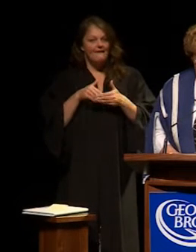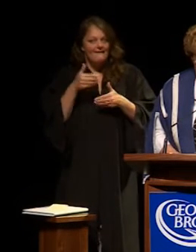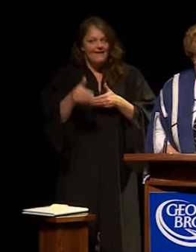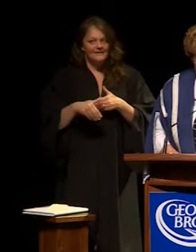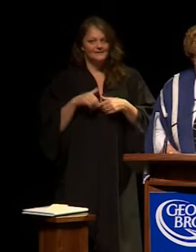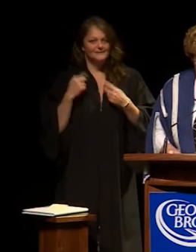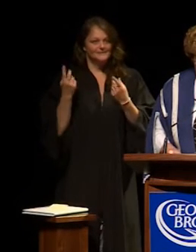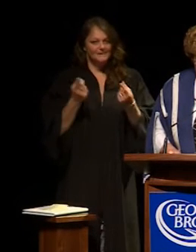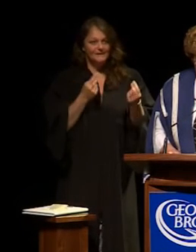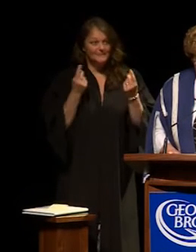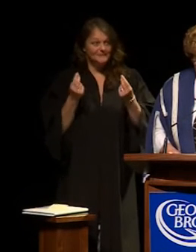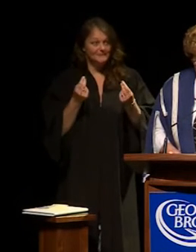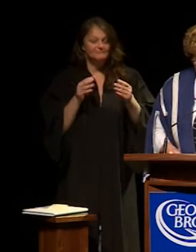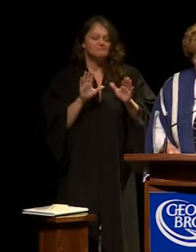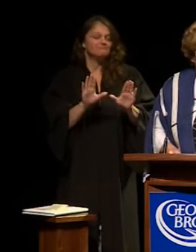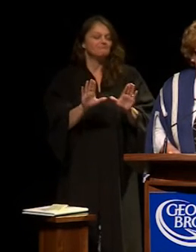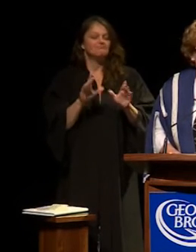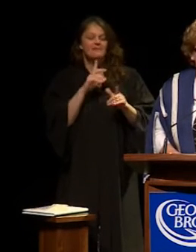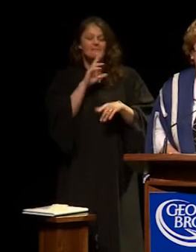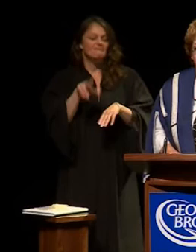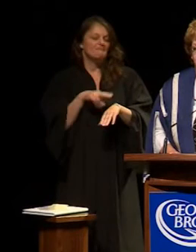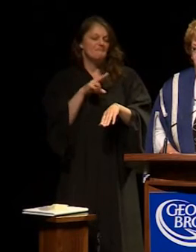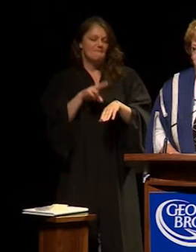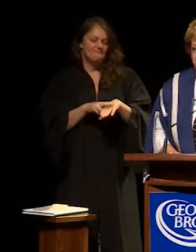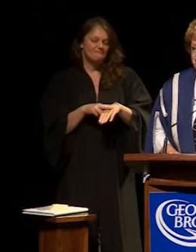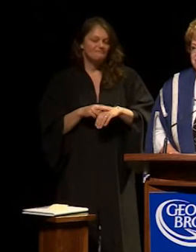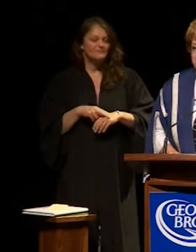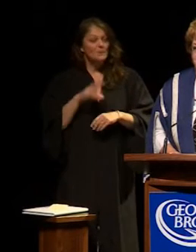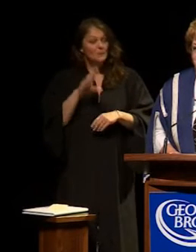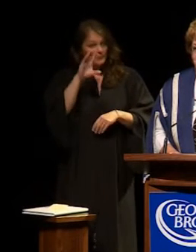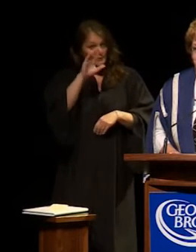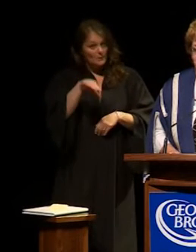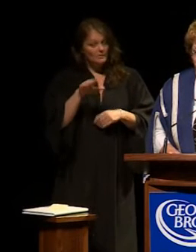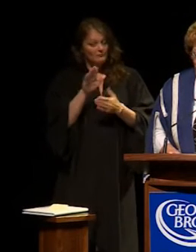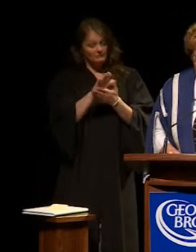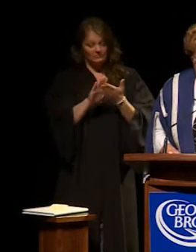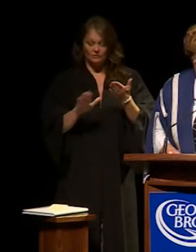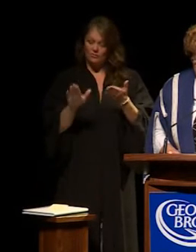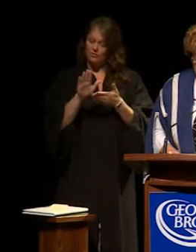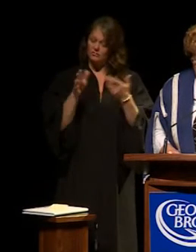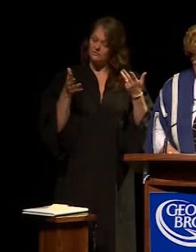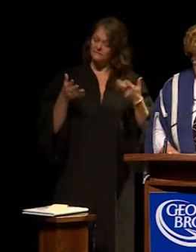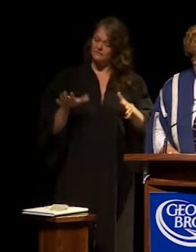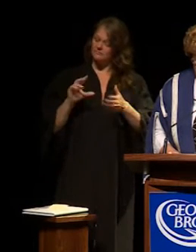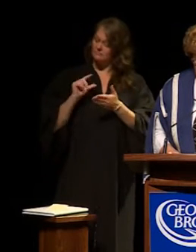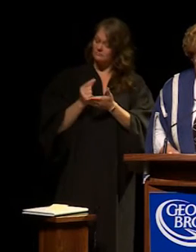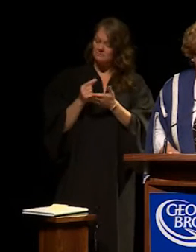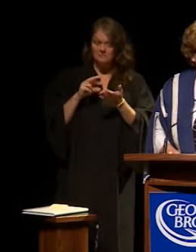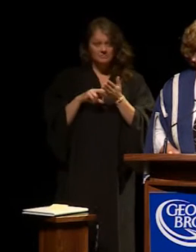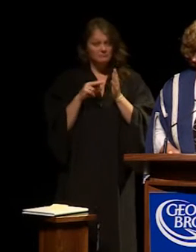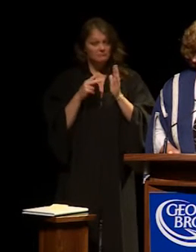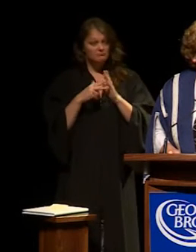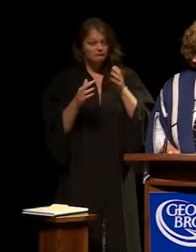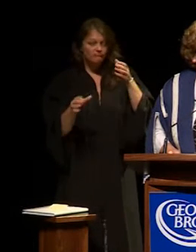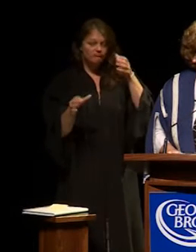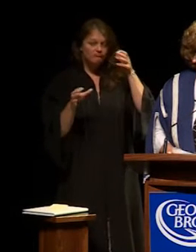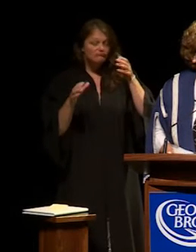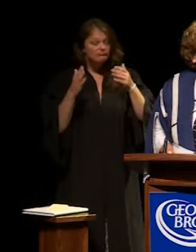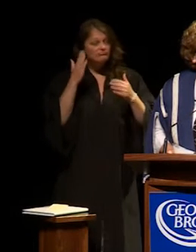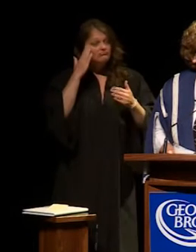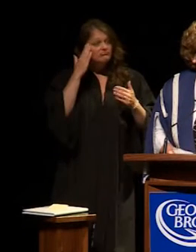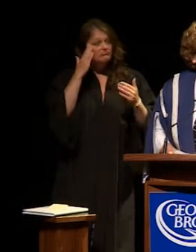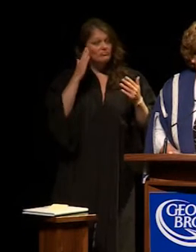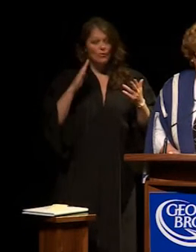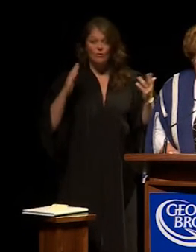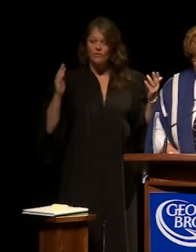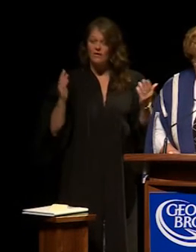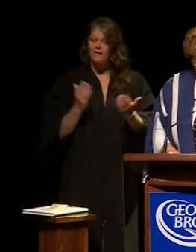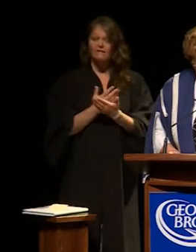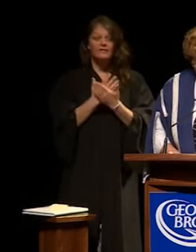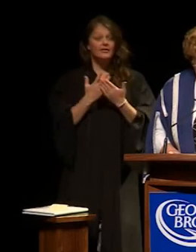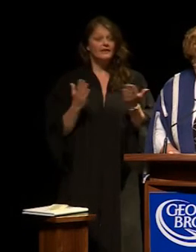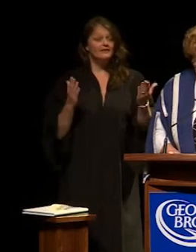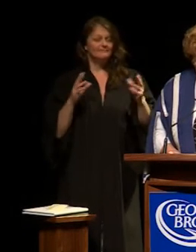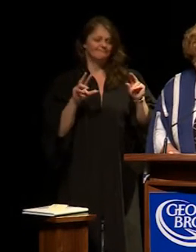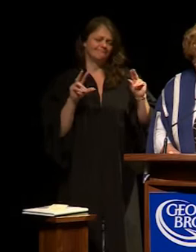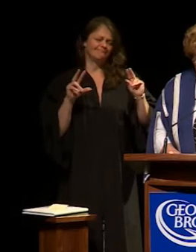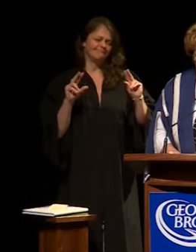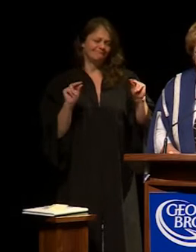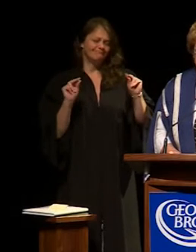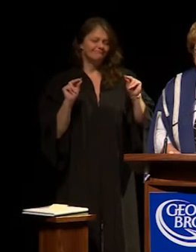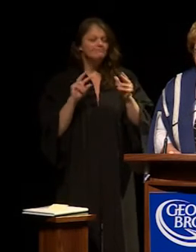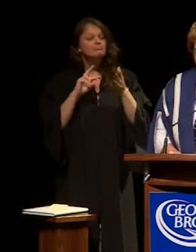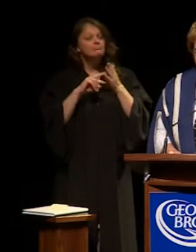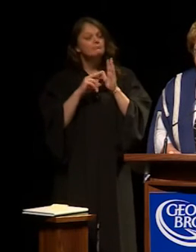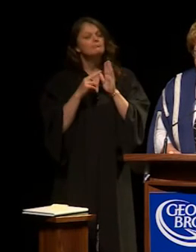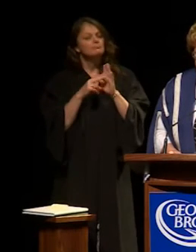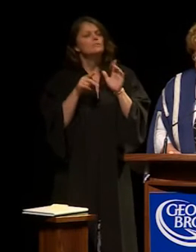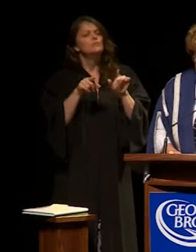that's normal. Finishing college doesn't mean you have all the answers. Rather, it means you're better equipped to